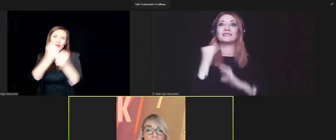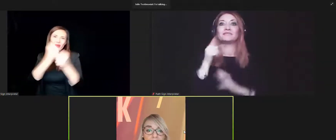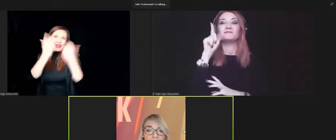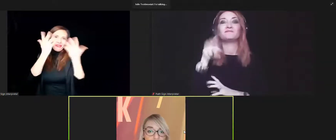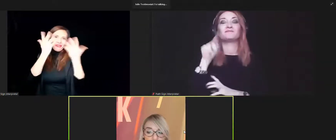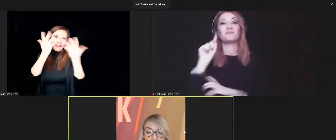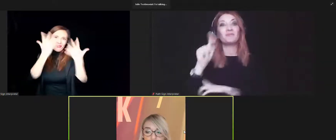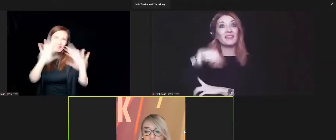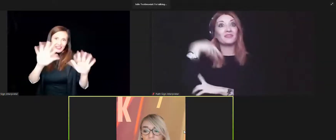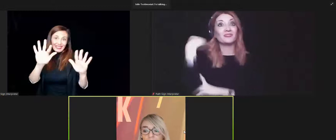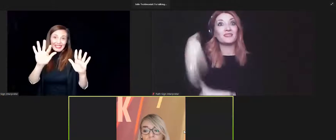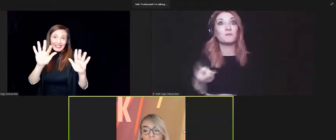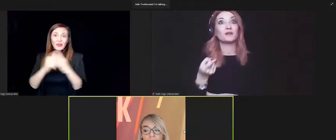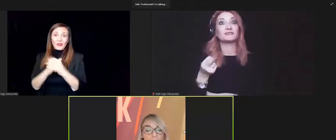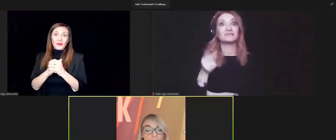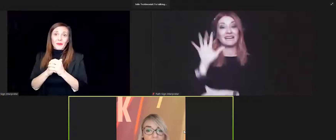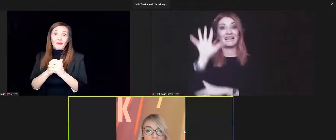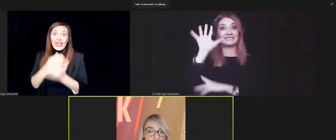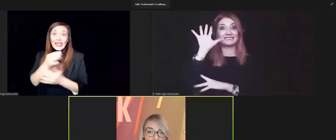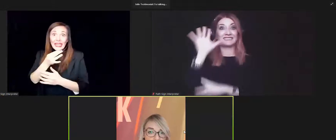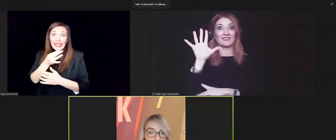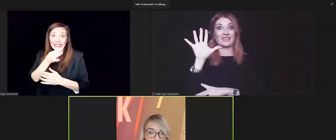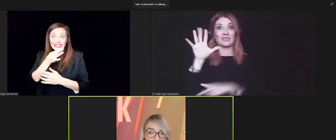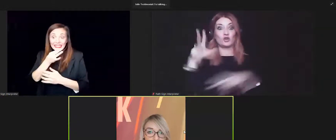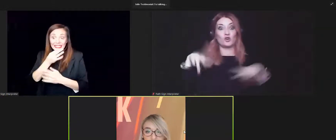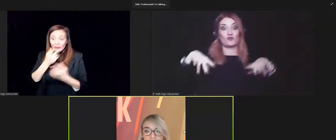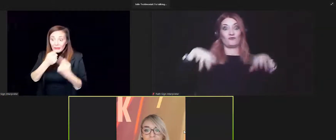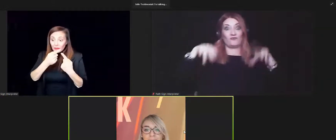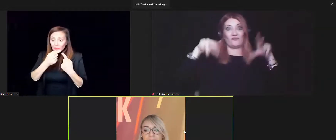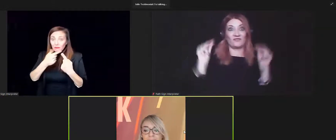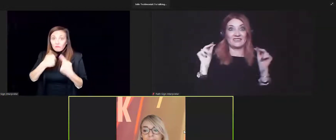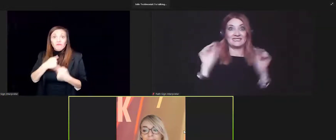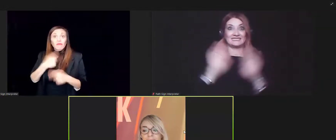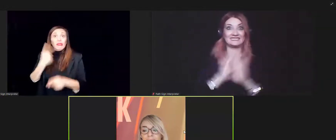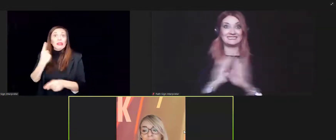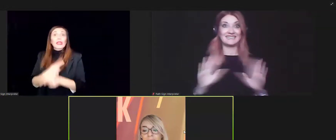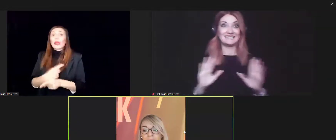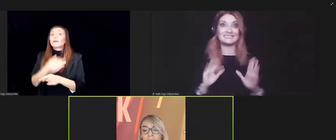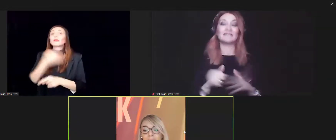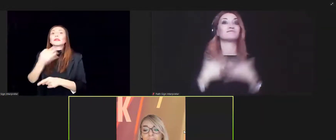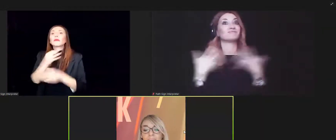So I save time on whatever I can.